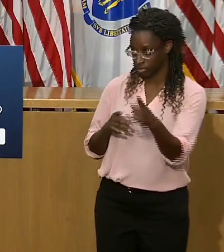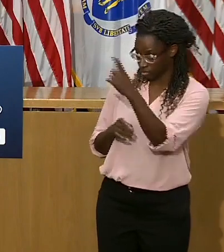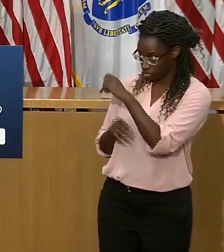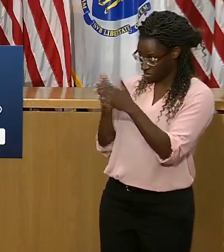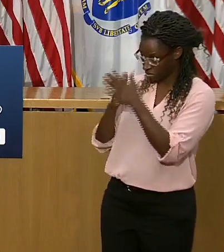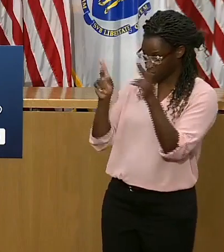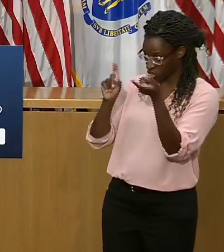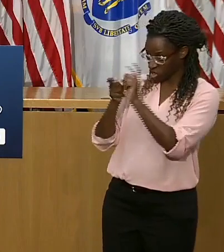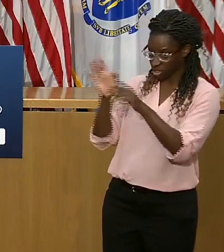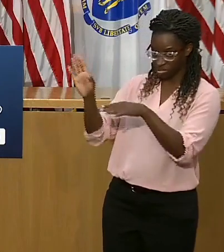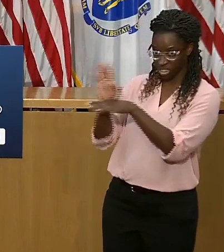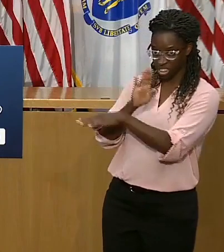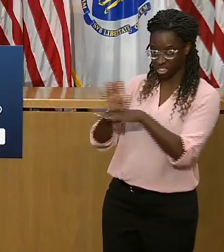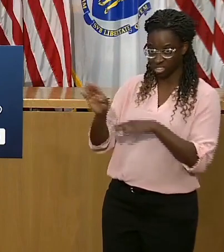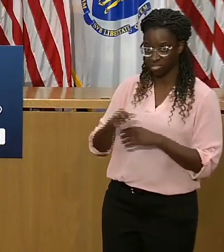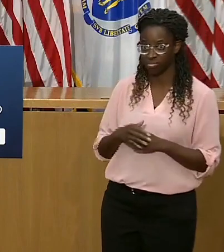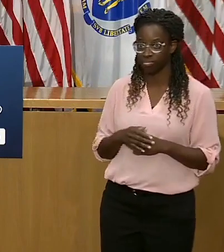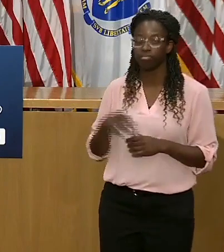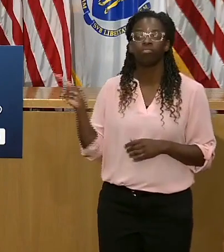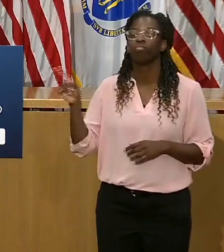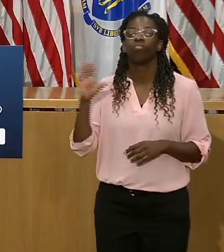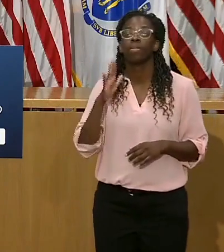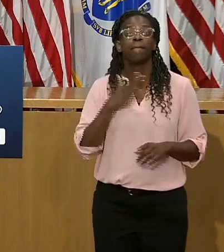grant, not a loan. So.